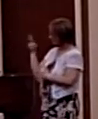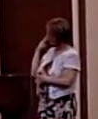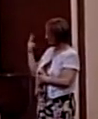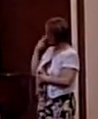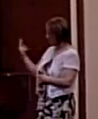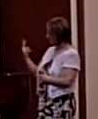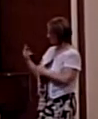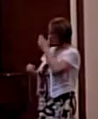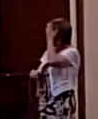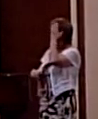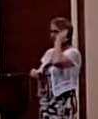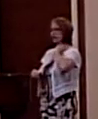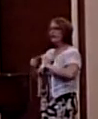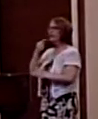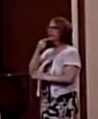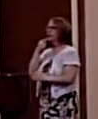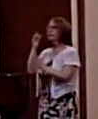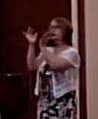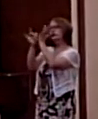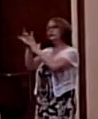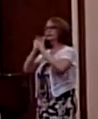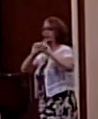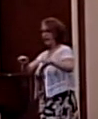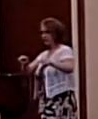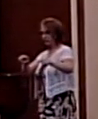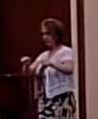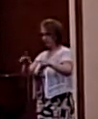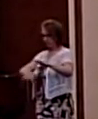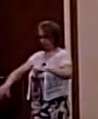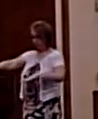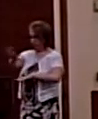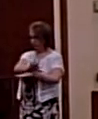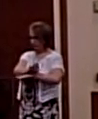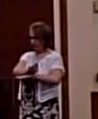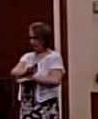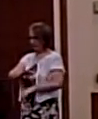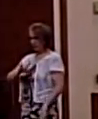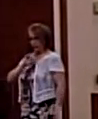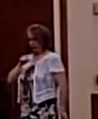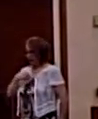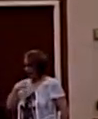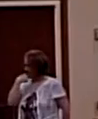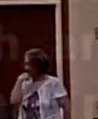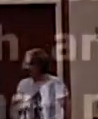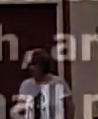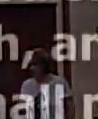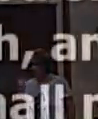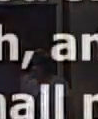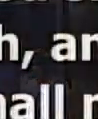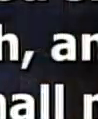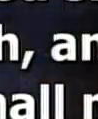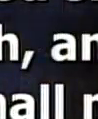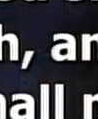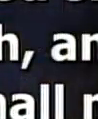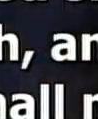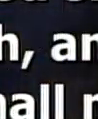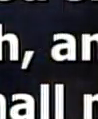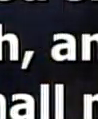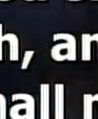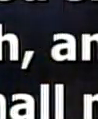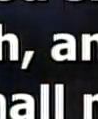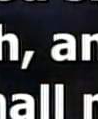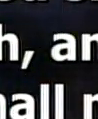simply this is it says there, Jesus answered them, most assuredly I say to you, whoever commits sin is a